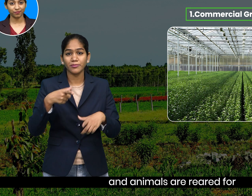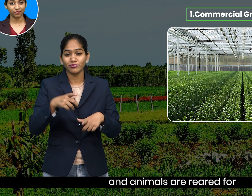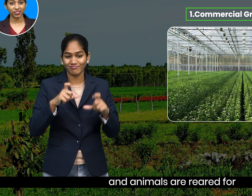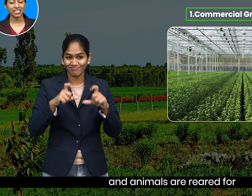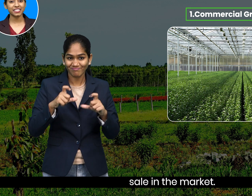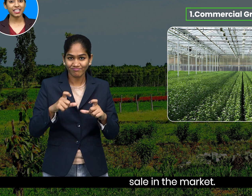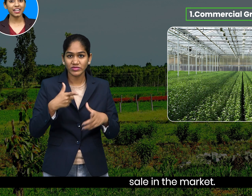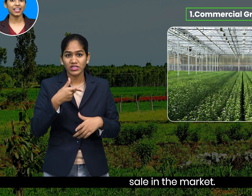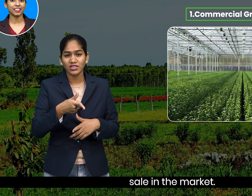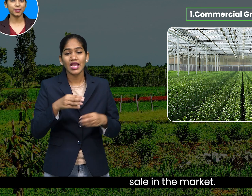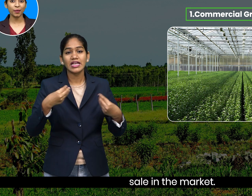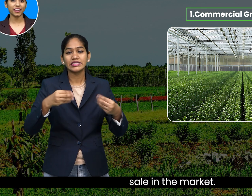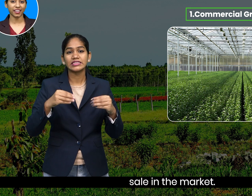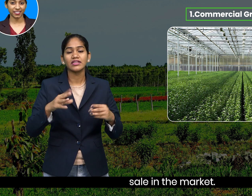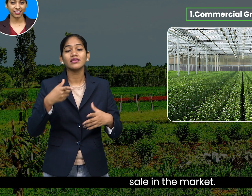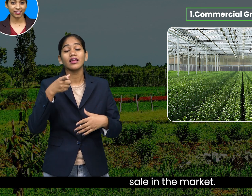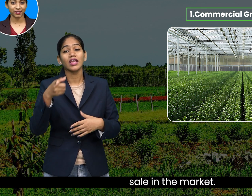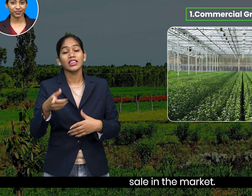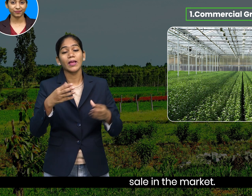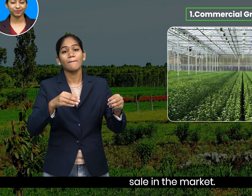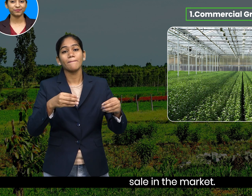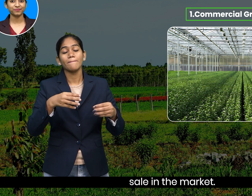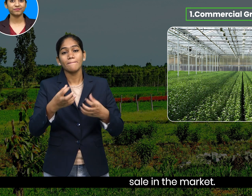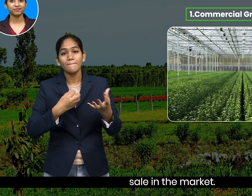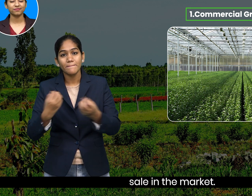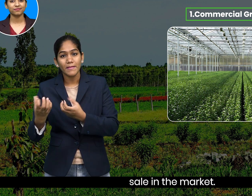for sale in the market.